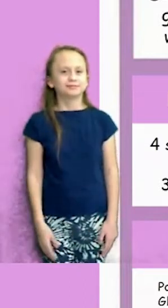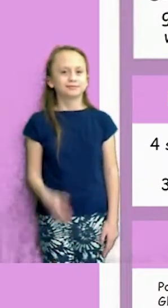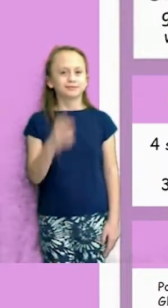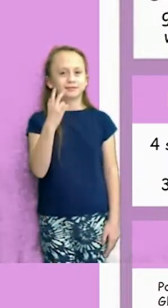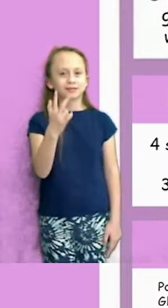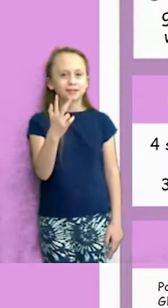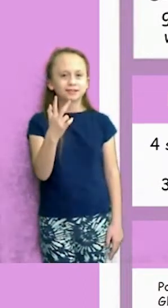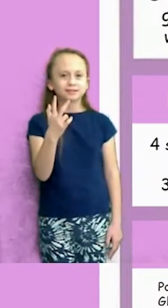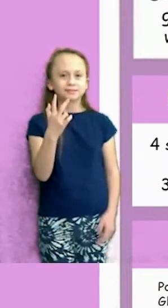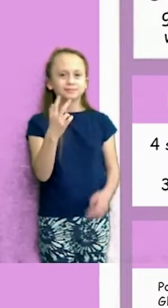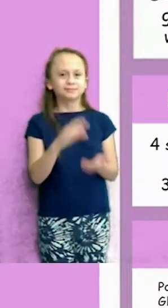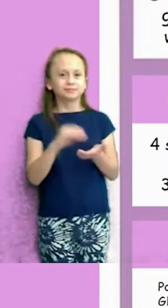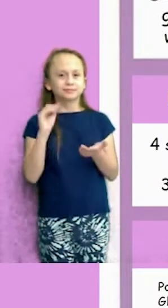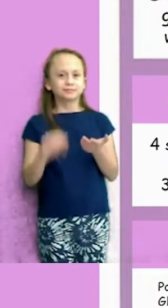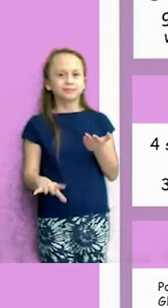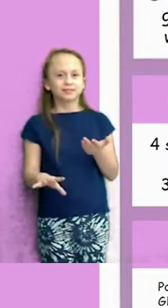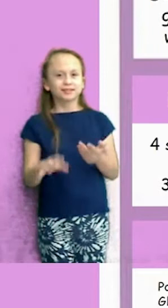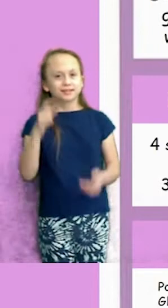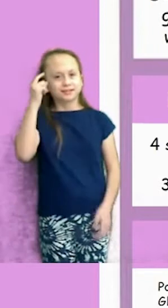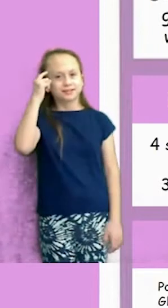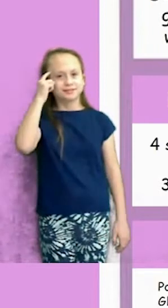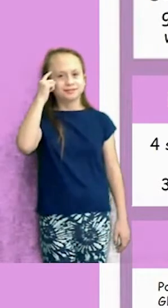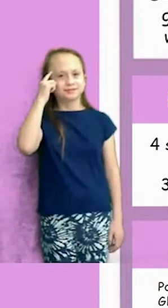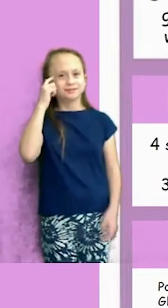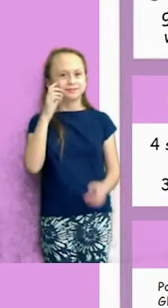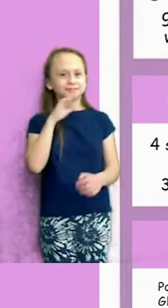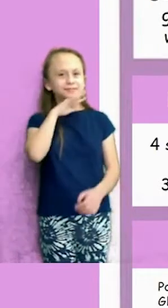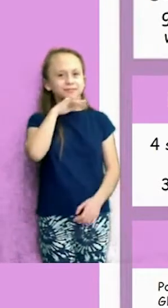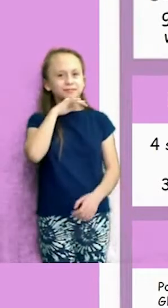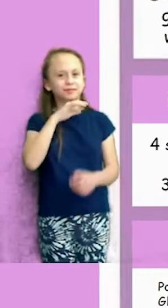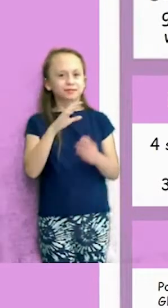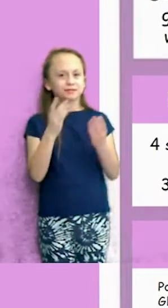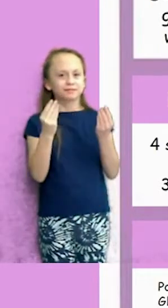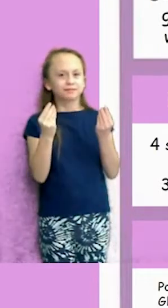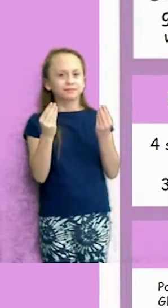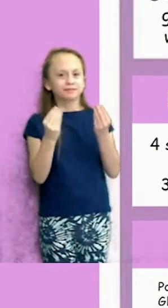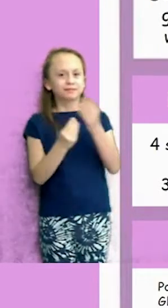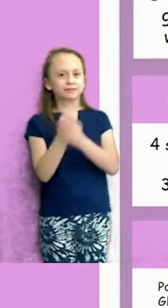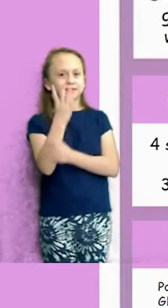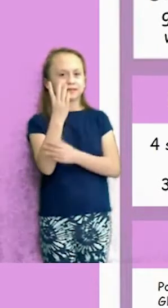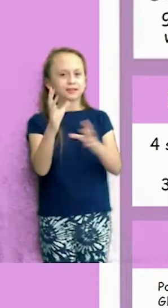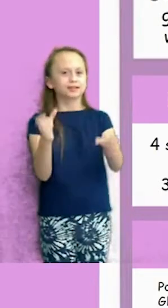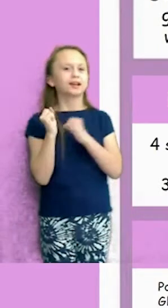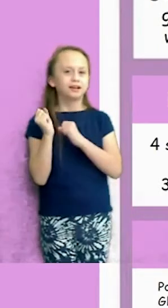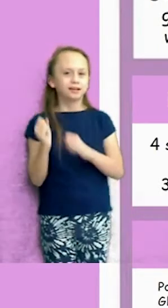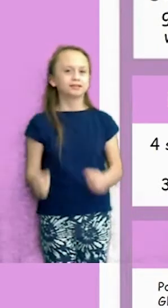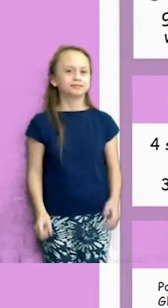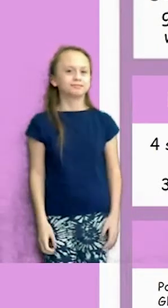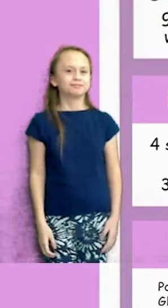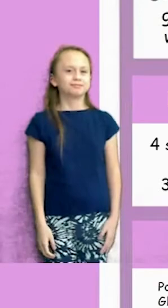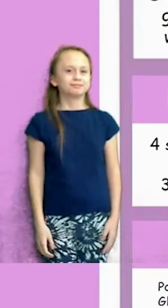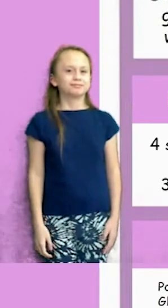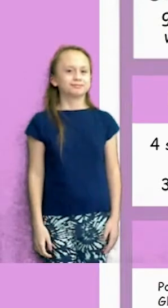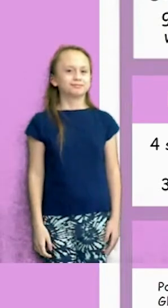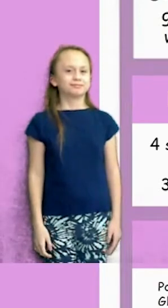the fastest, while the other 3 students thought that pothos in the soil